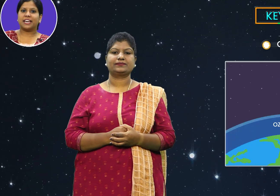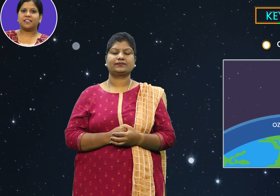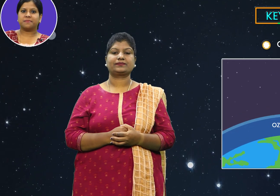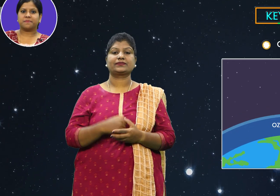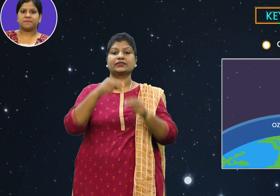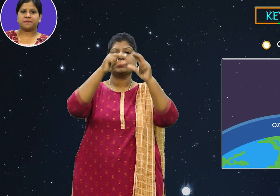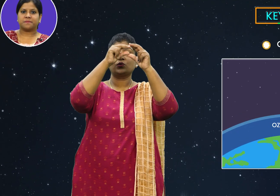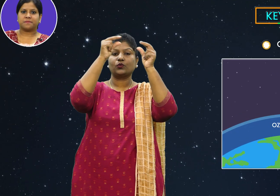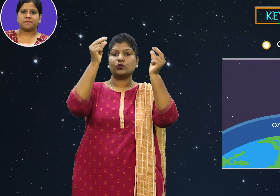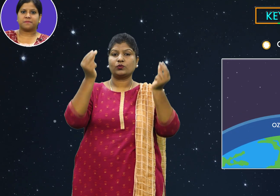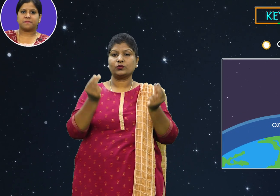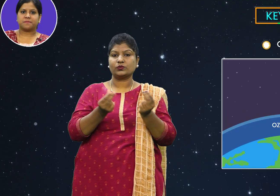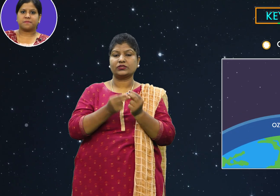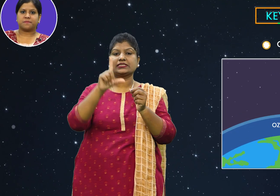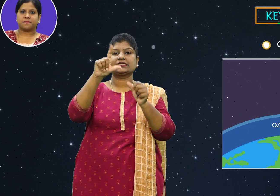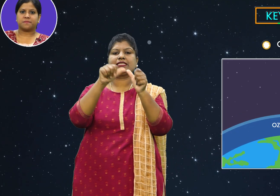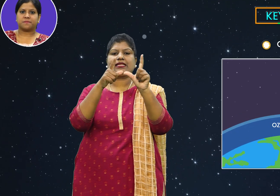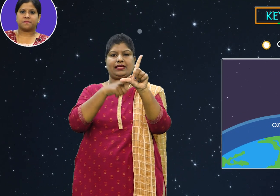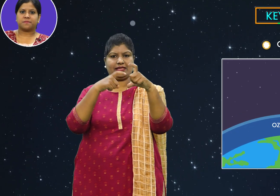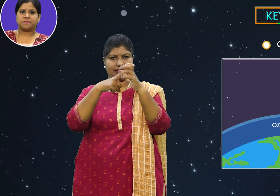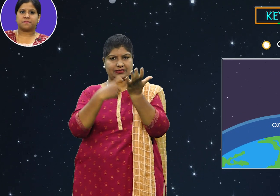ozone layer,